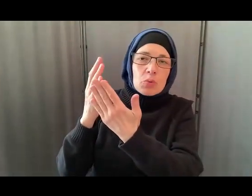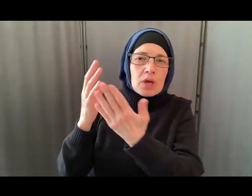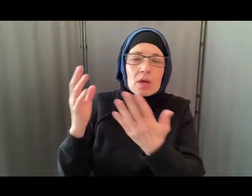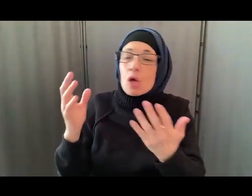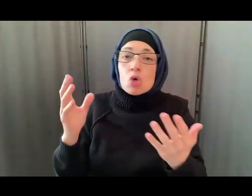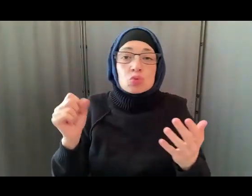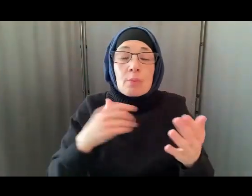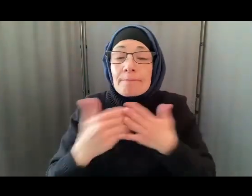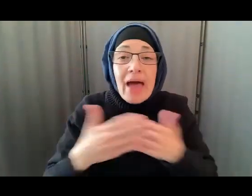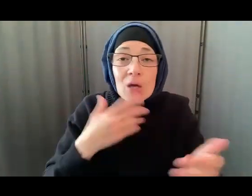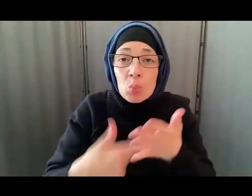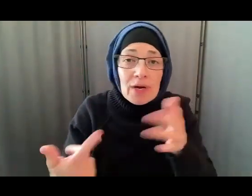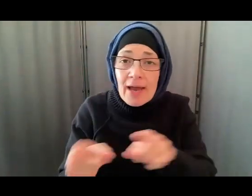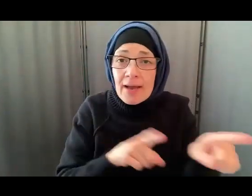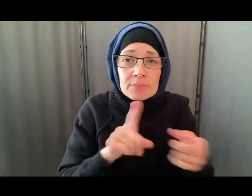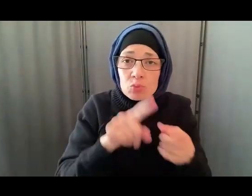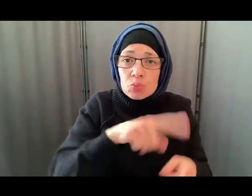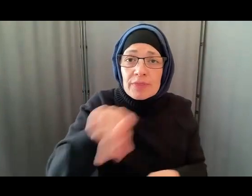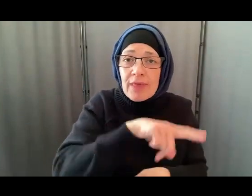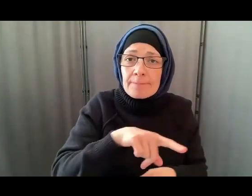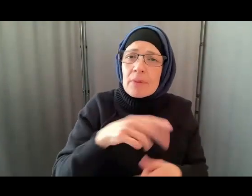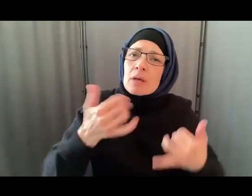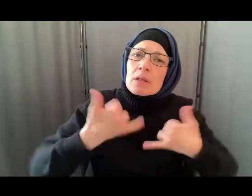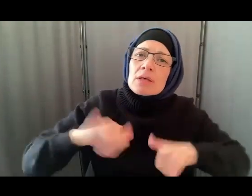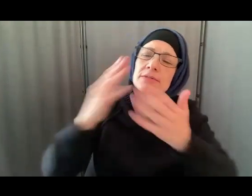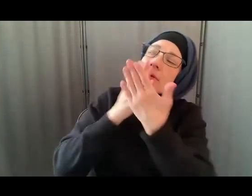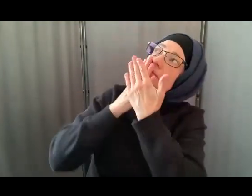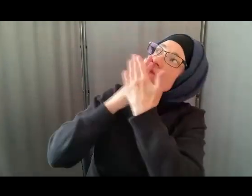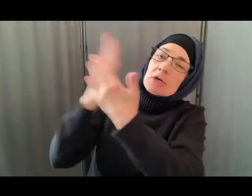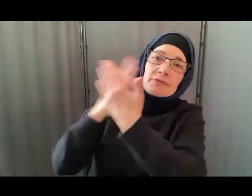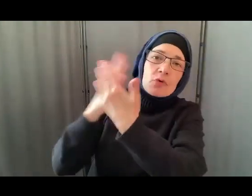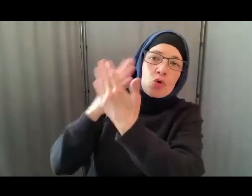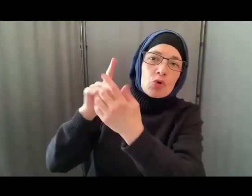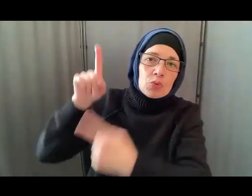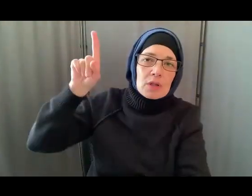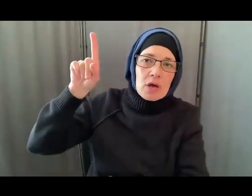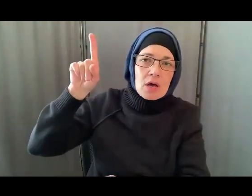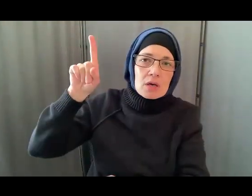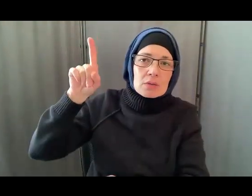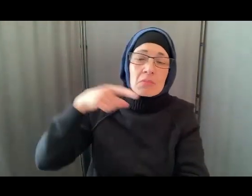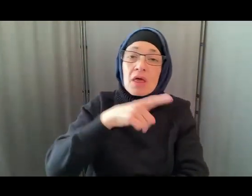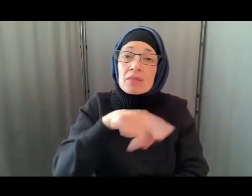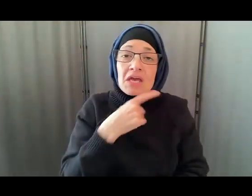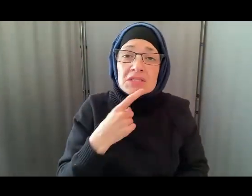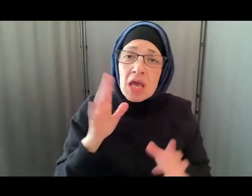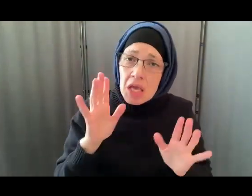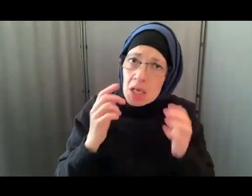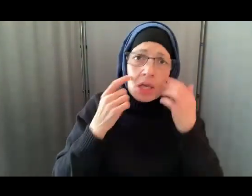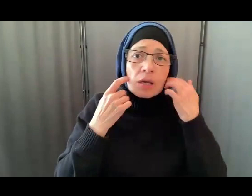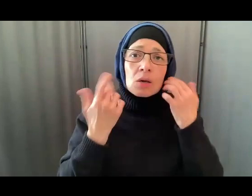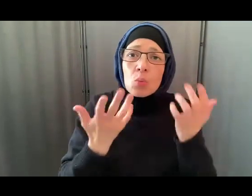whatever happens. And they say, if this is the price